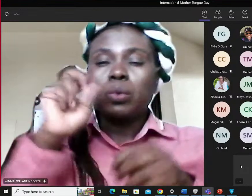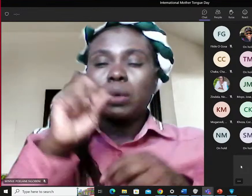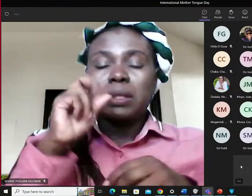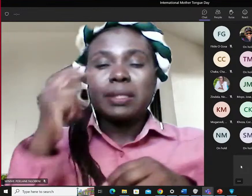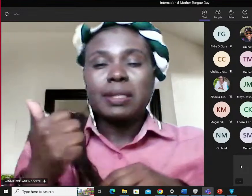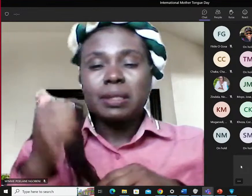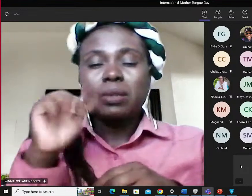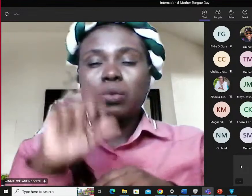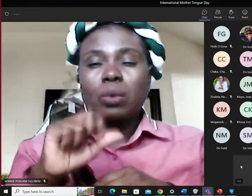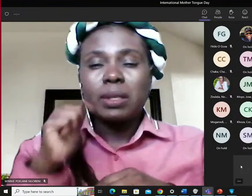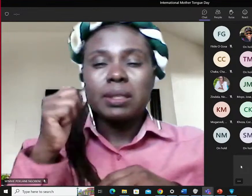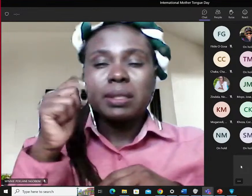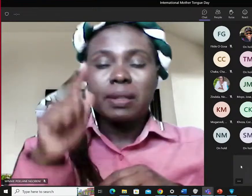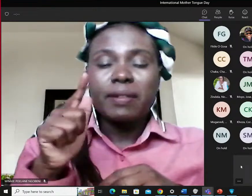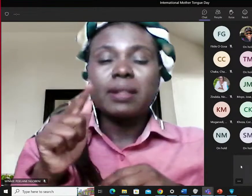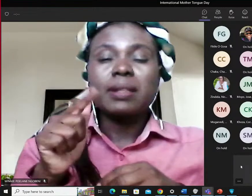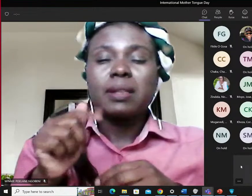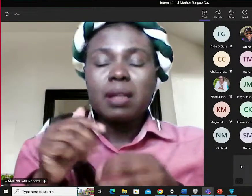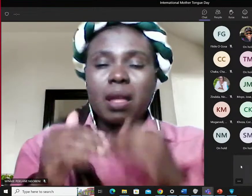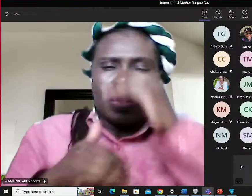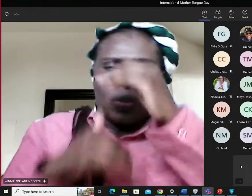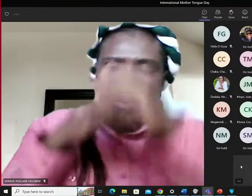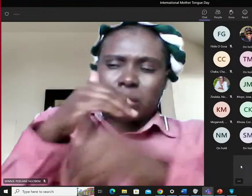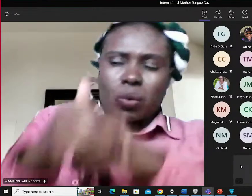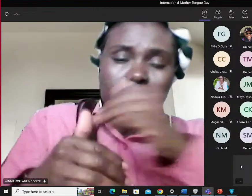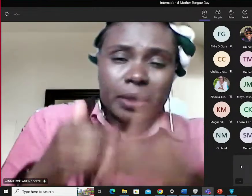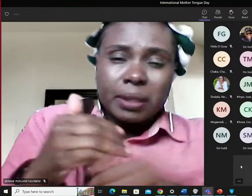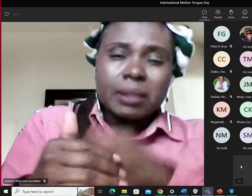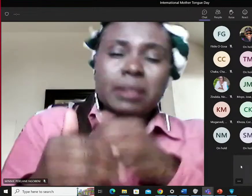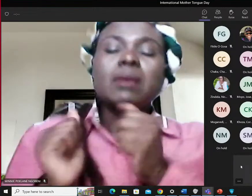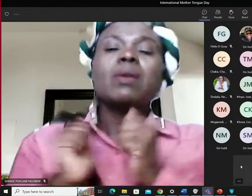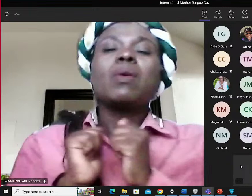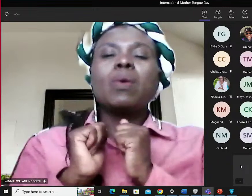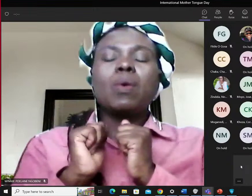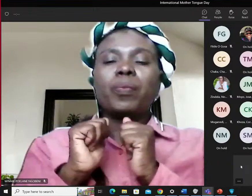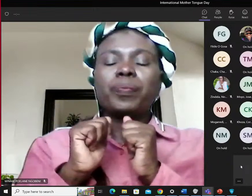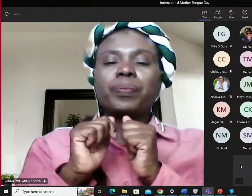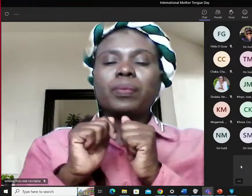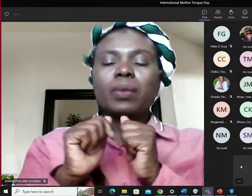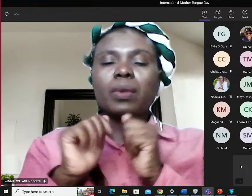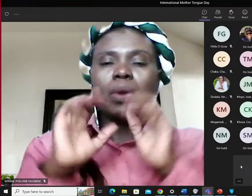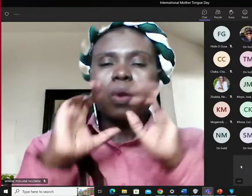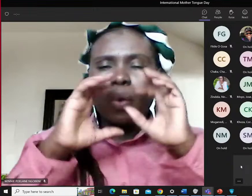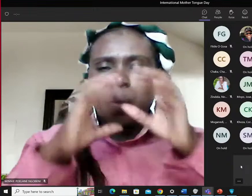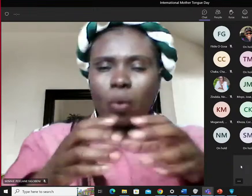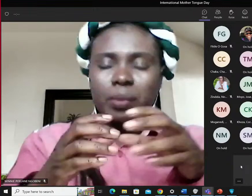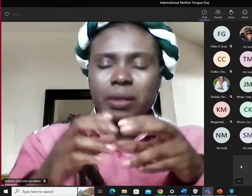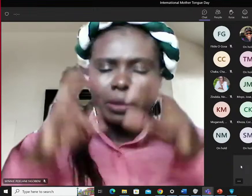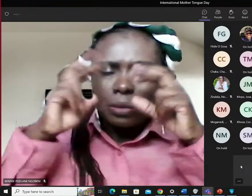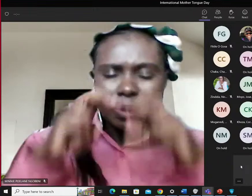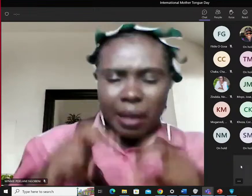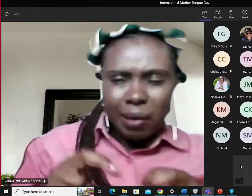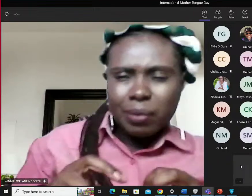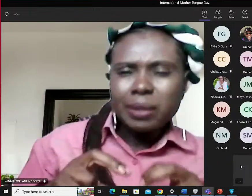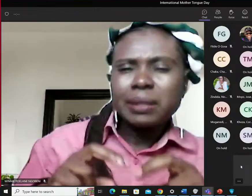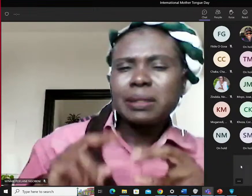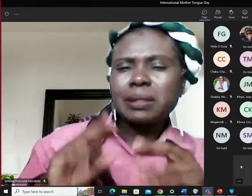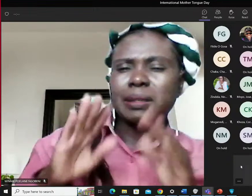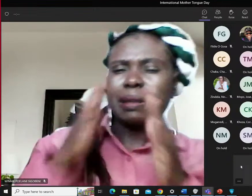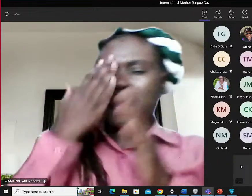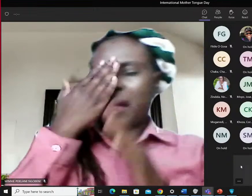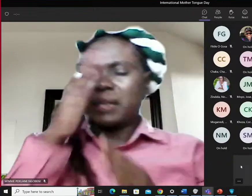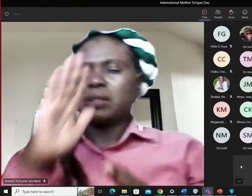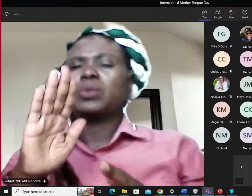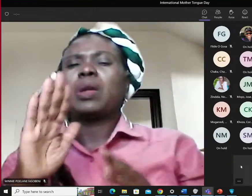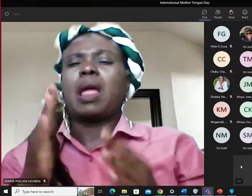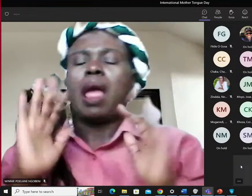commissioned by the Senate Language Committee to investigate the language attitudes and preferences of